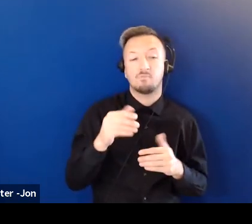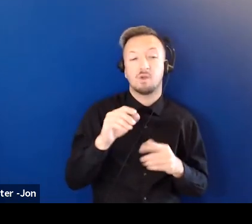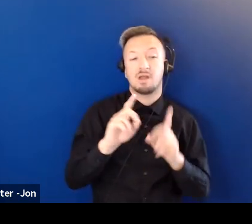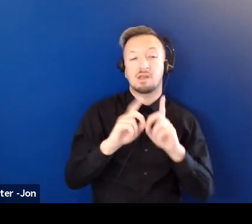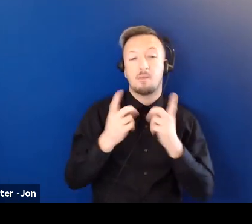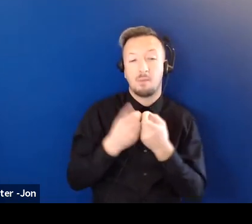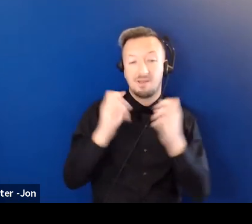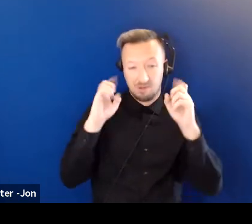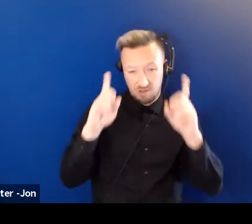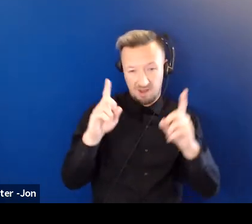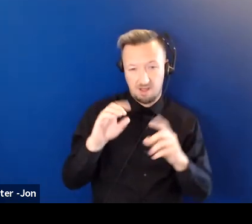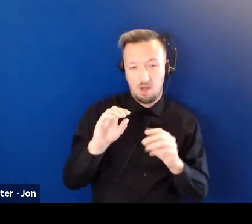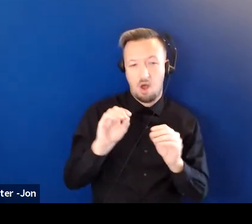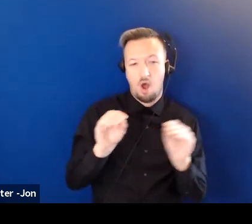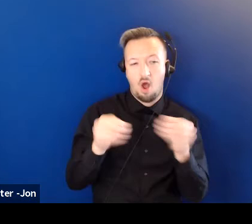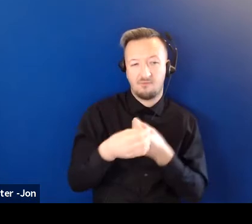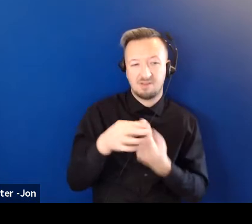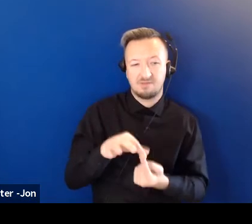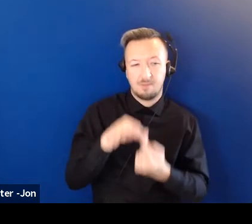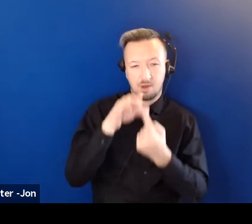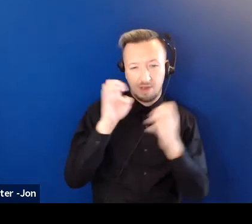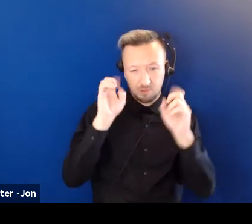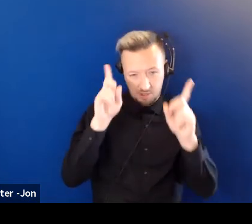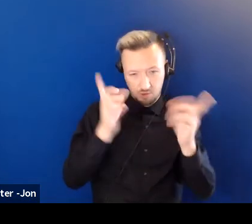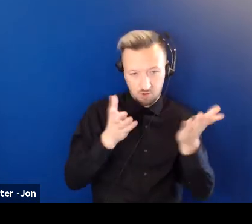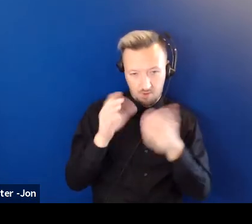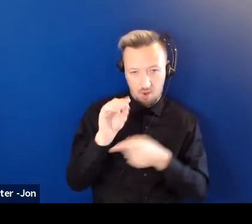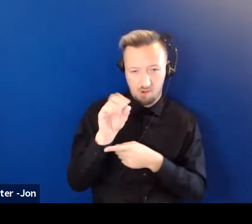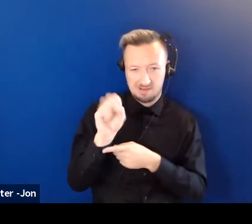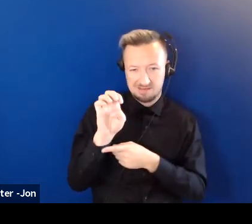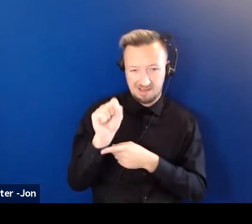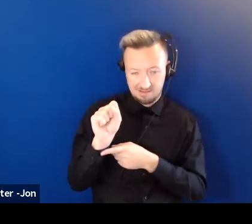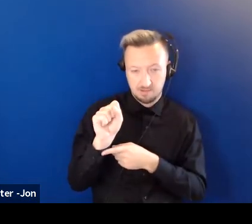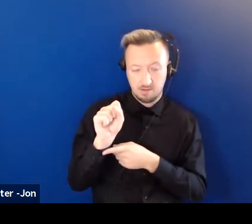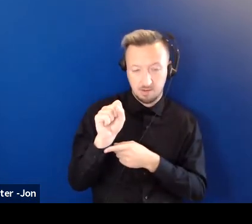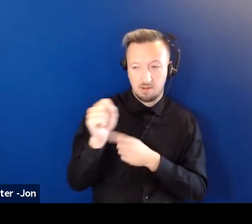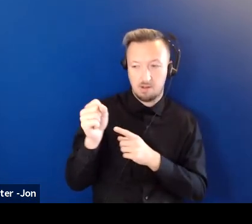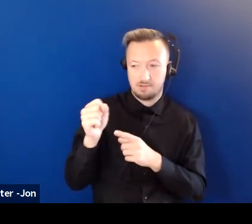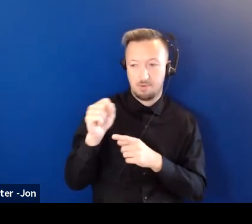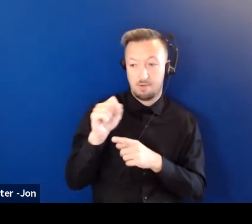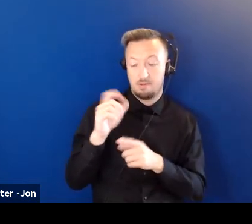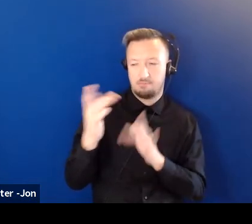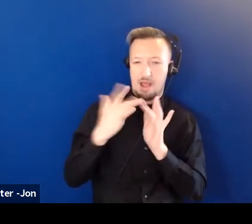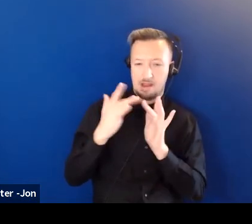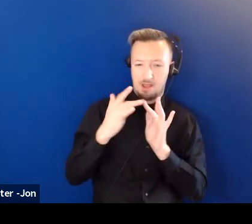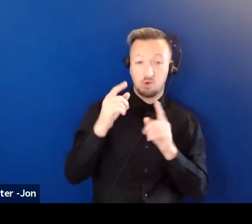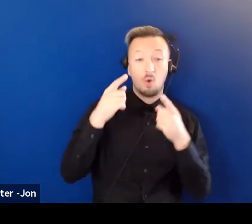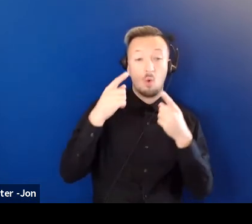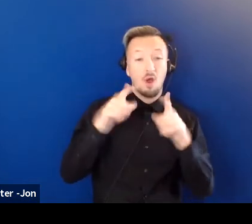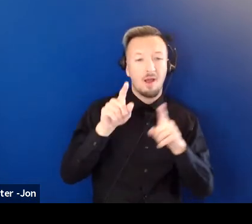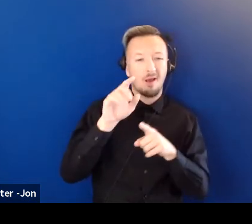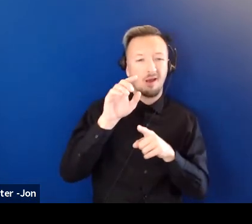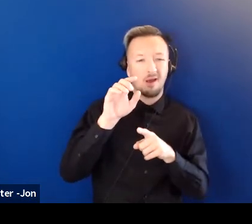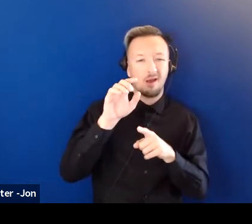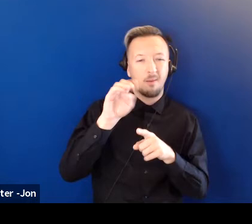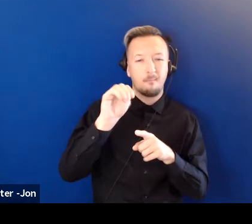Education Services, reached out to us in March when everyone went home, and they were looking for